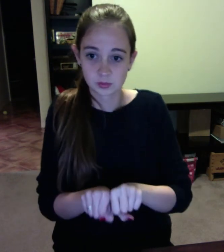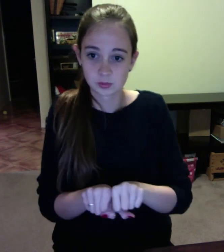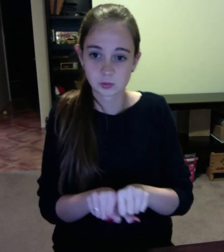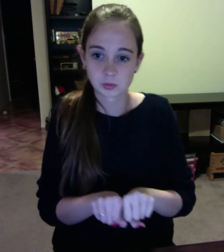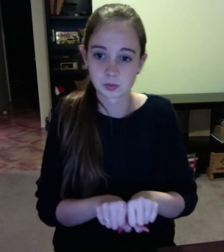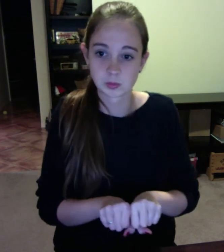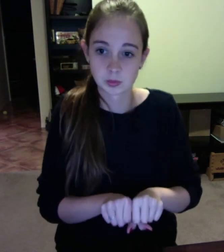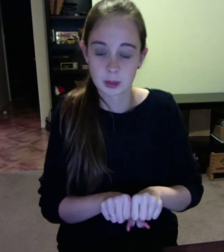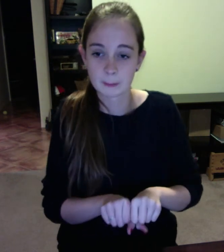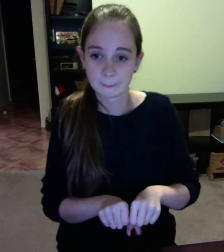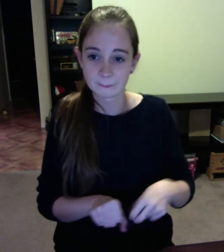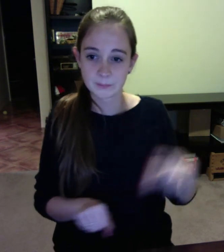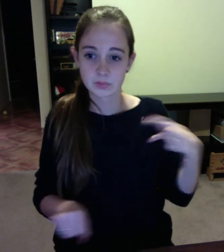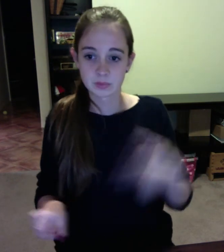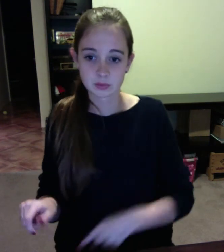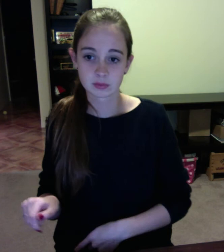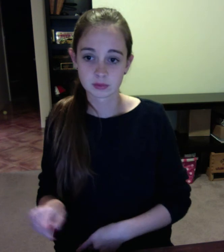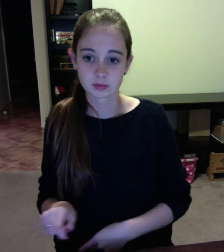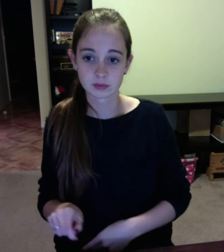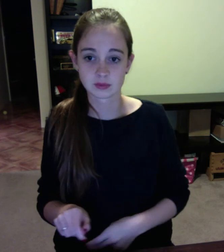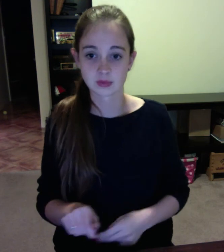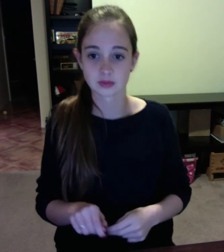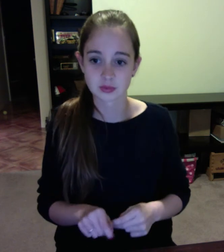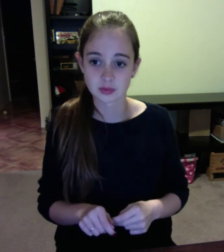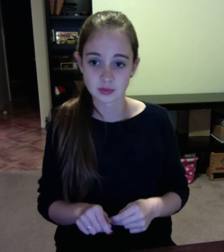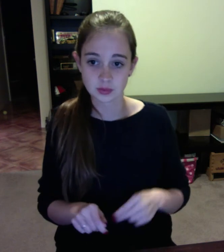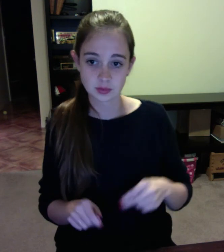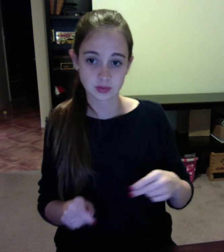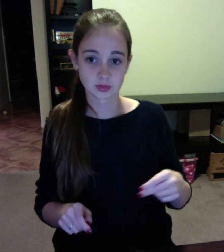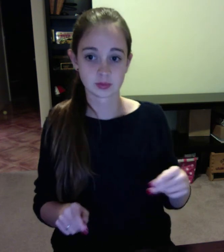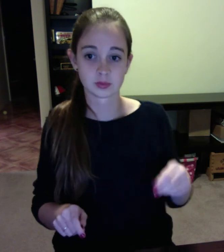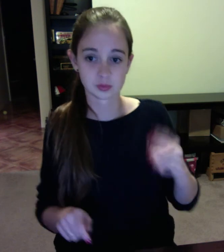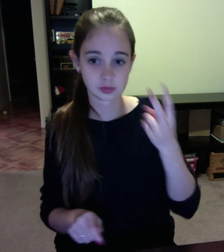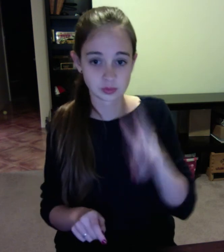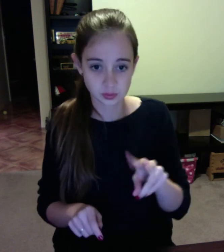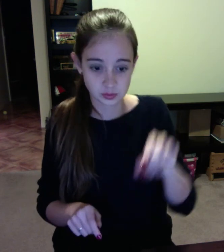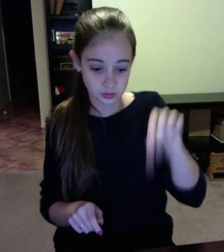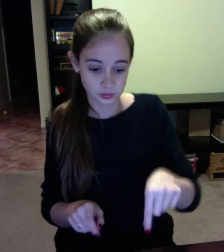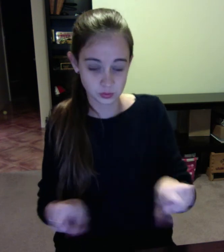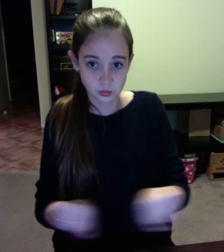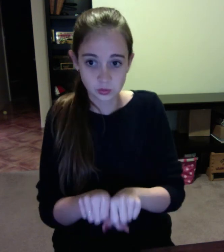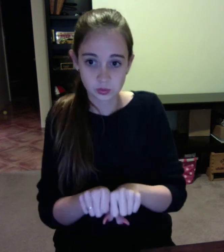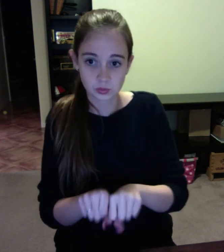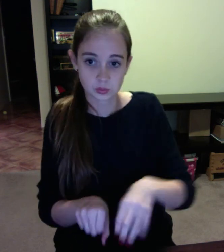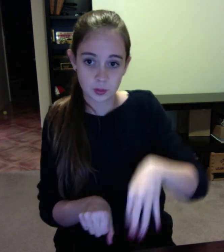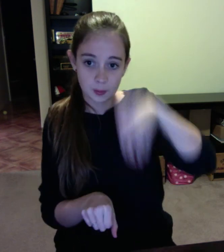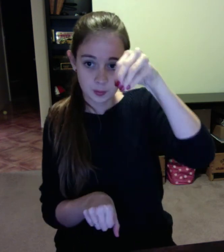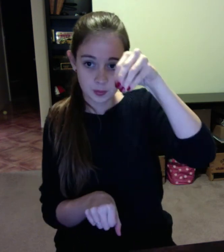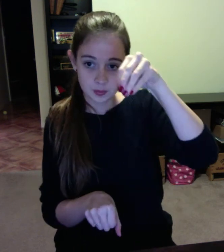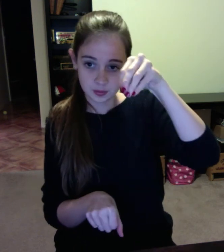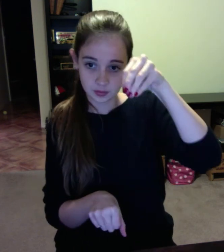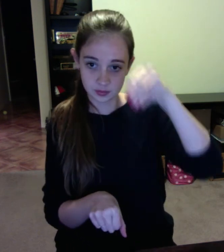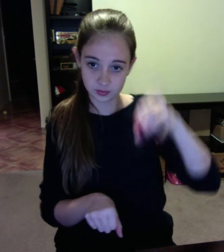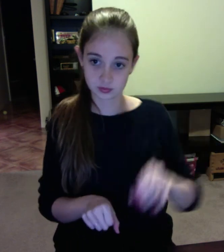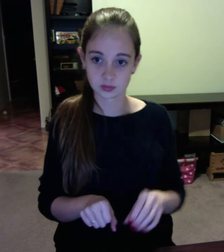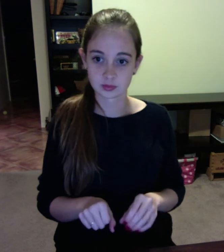found it on the palace steps, he immediately said that he would intend to find and marry the girl whose foot fit the glass slipper. He